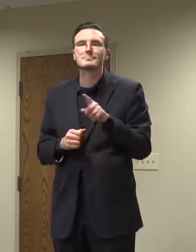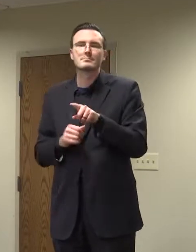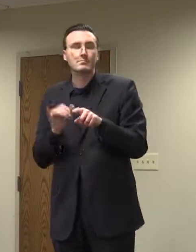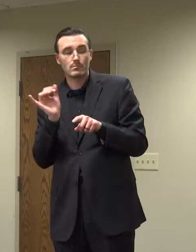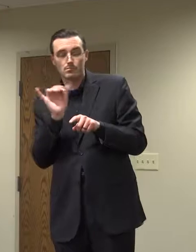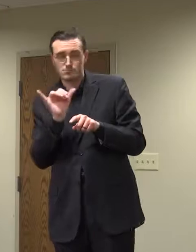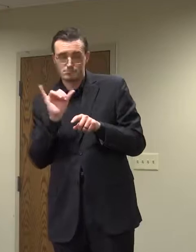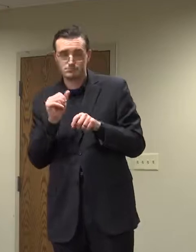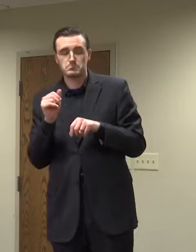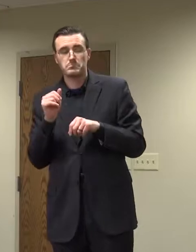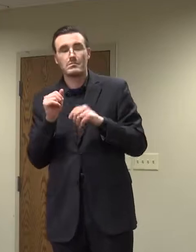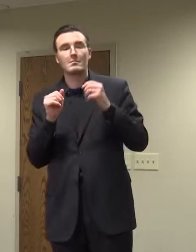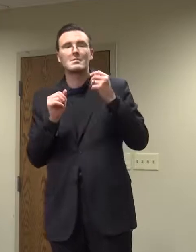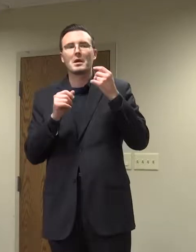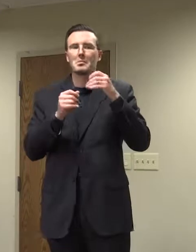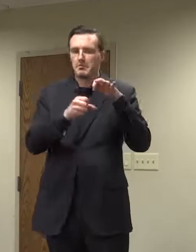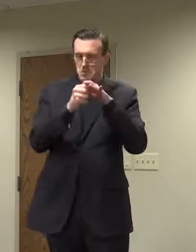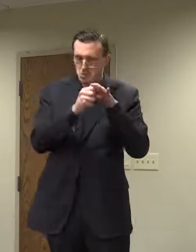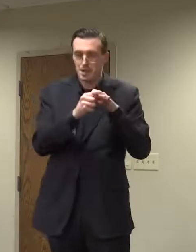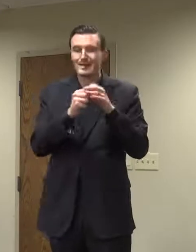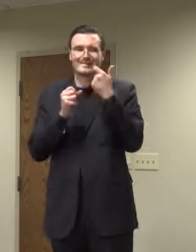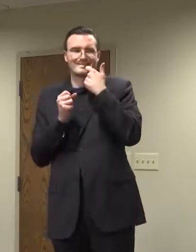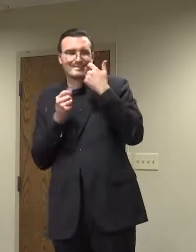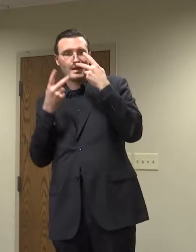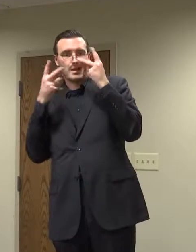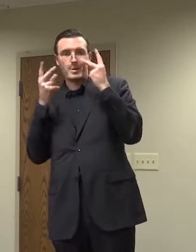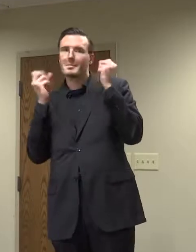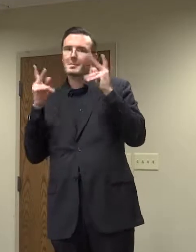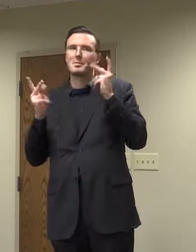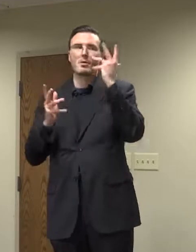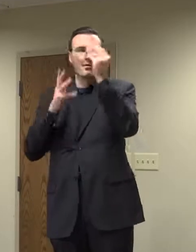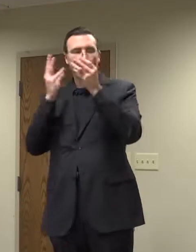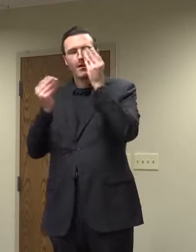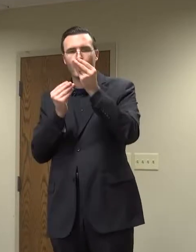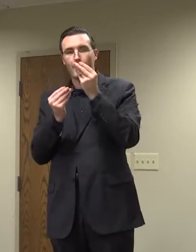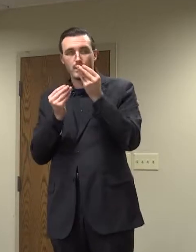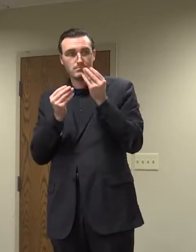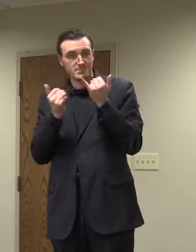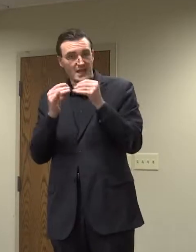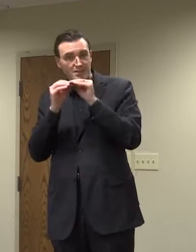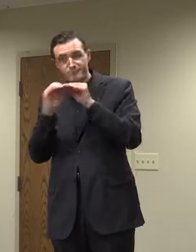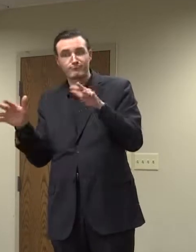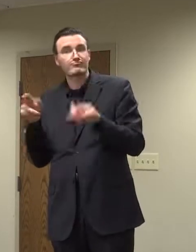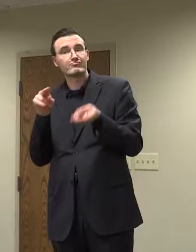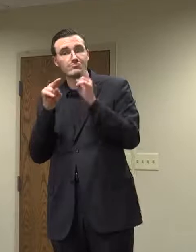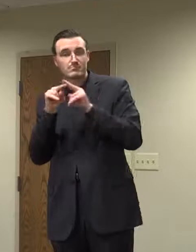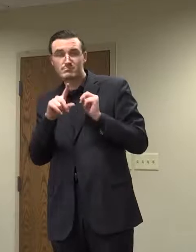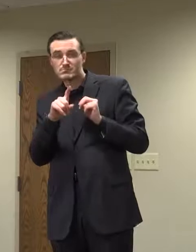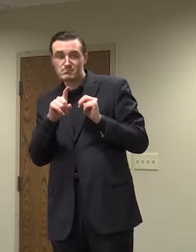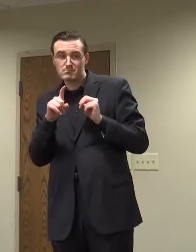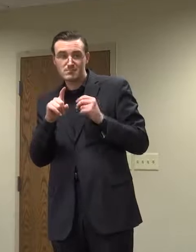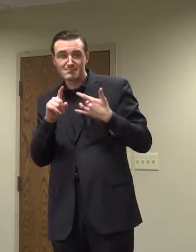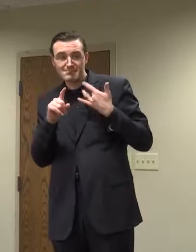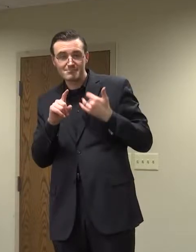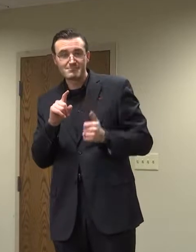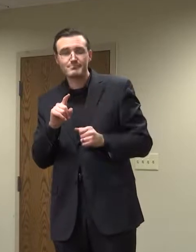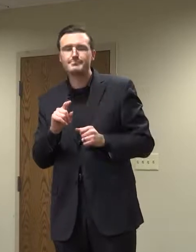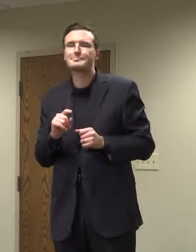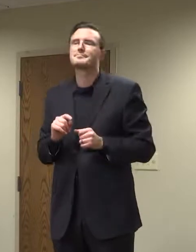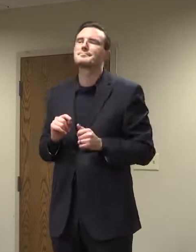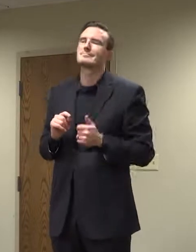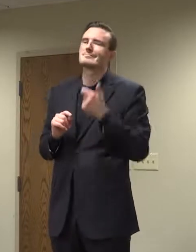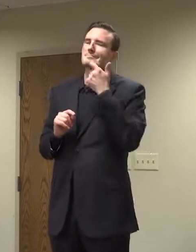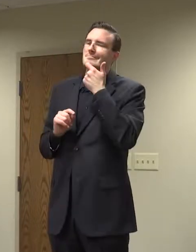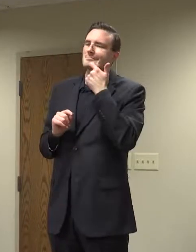homes. Do you guys expect to see any surge or side effects from that? The question is, do we expect to see surges after the